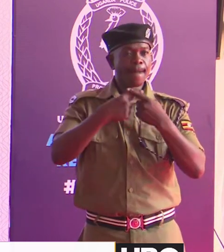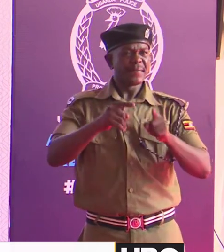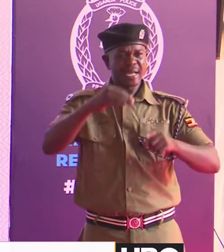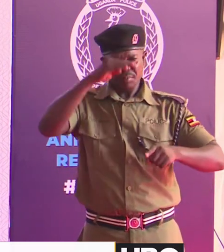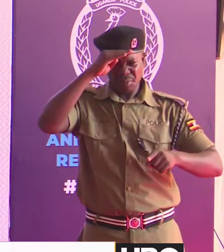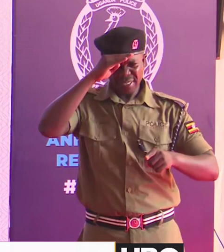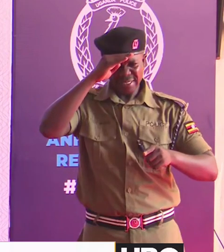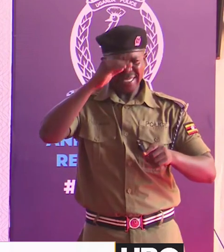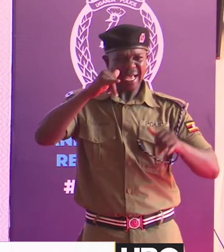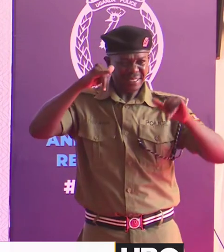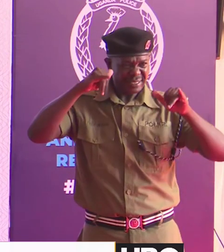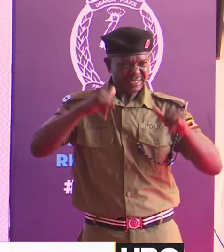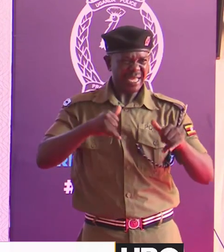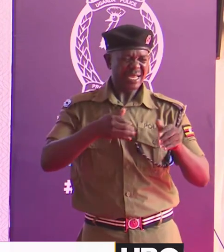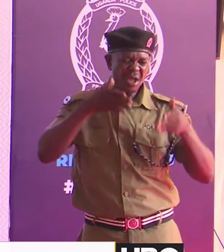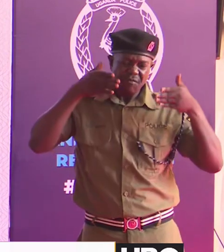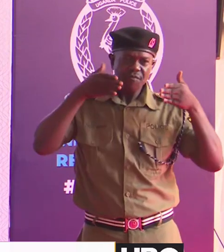its mission.